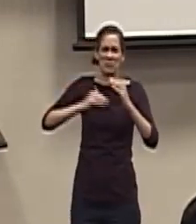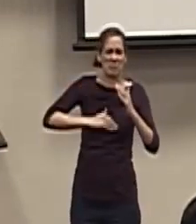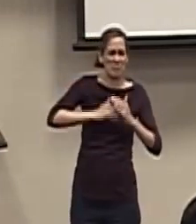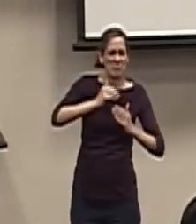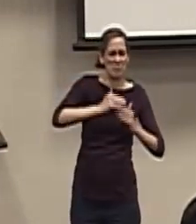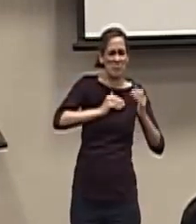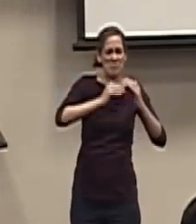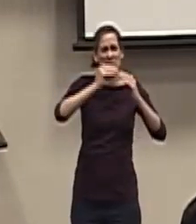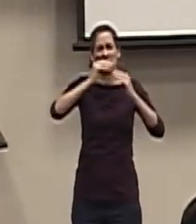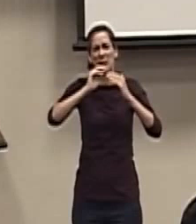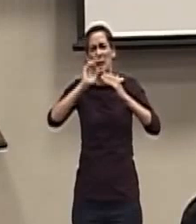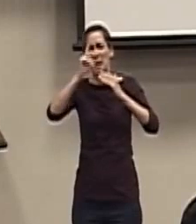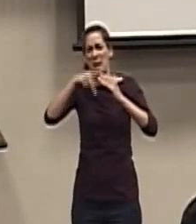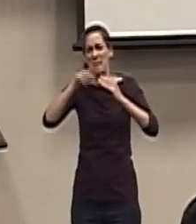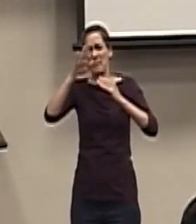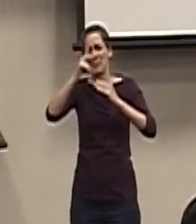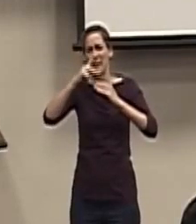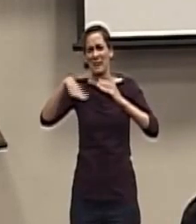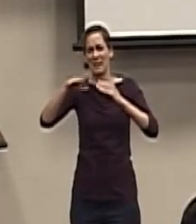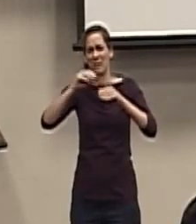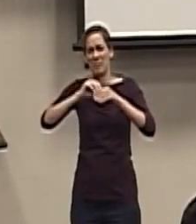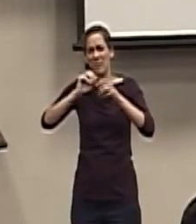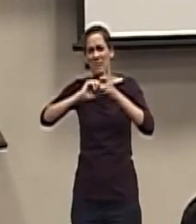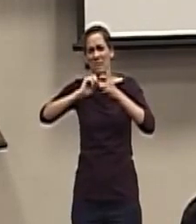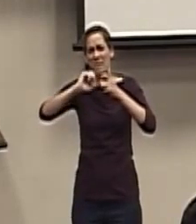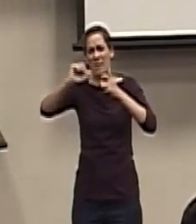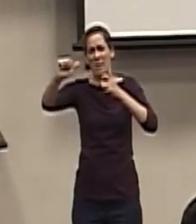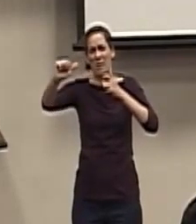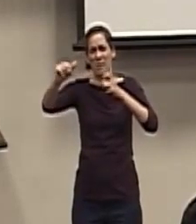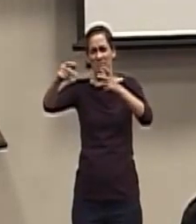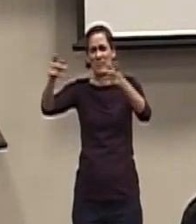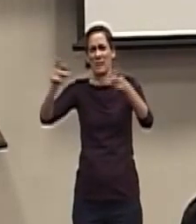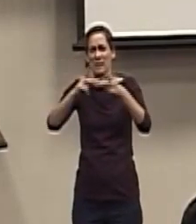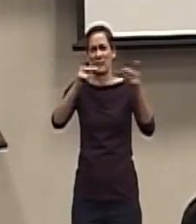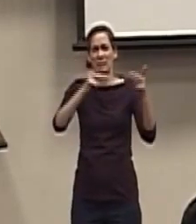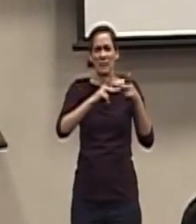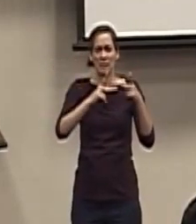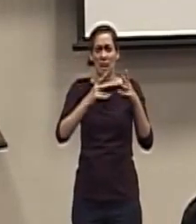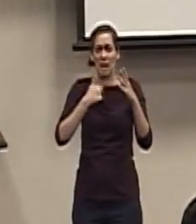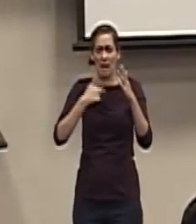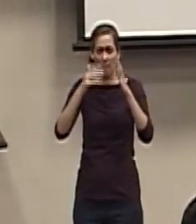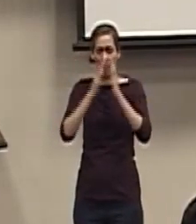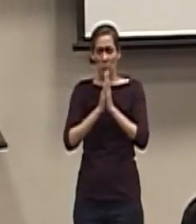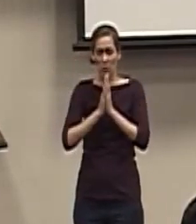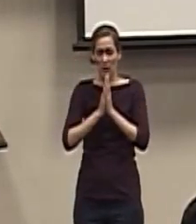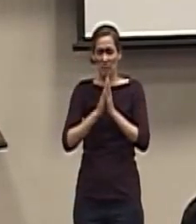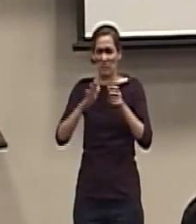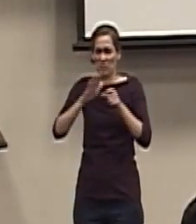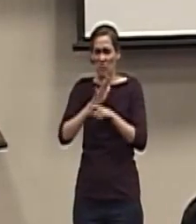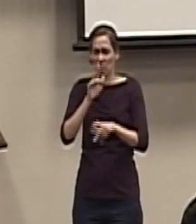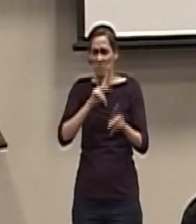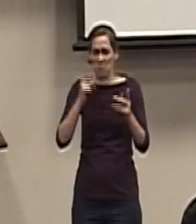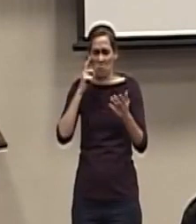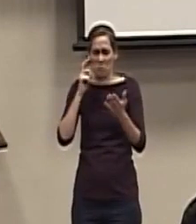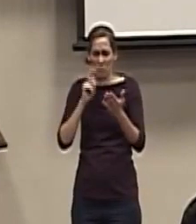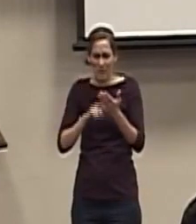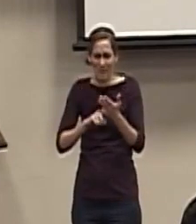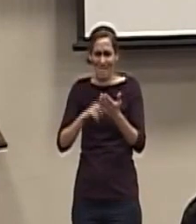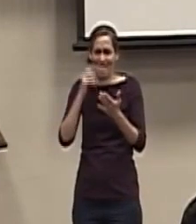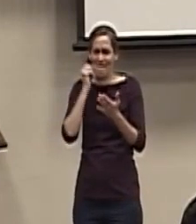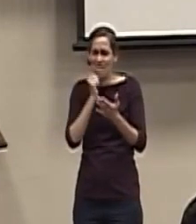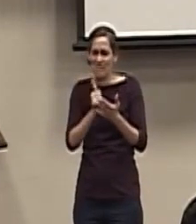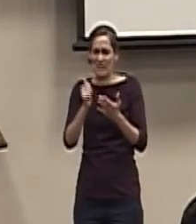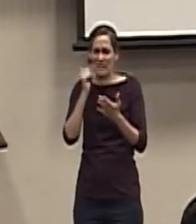up your kingdom in faraway places. I pray that this room is full of people who recognize that every day we're given on earth